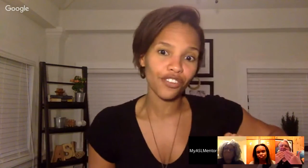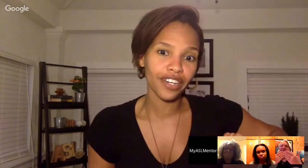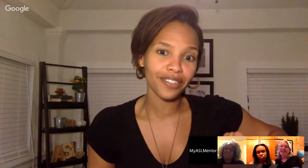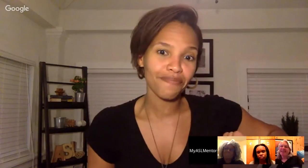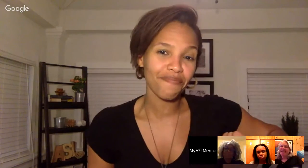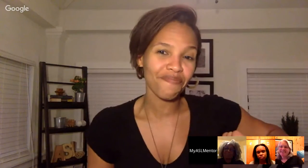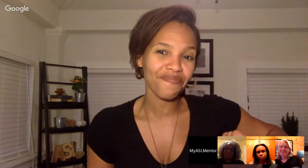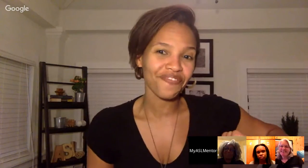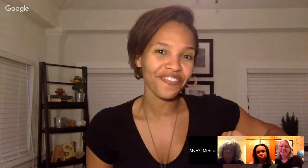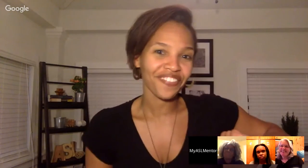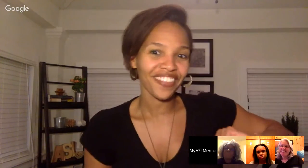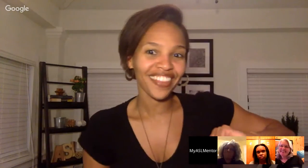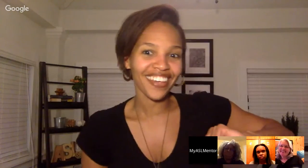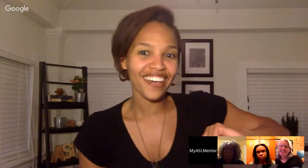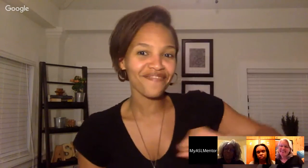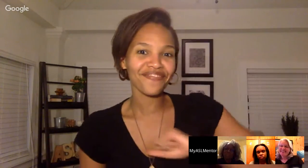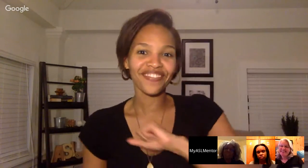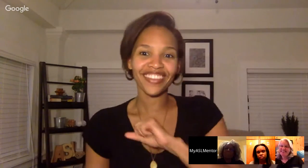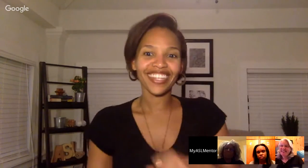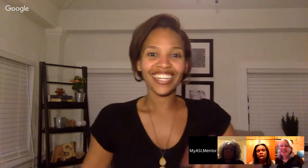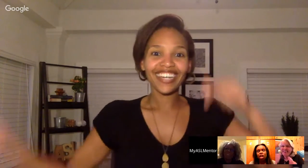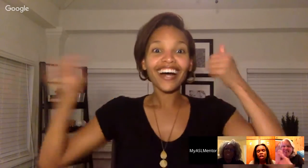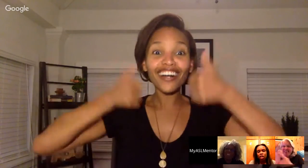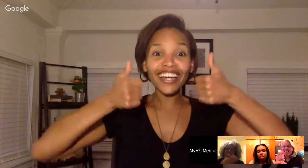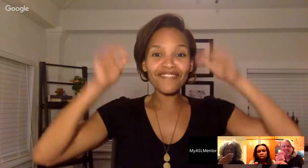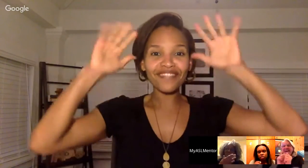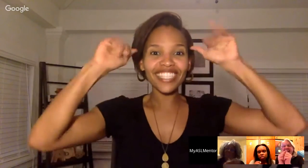to you guys. Okay?